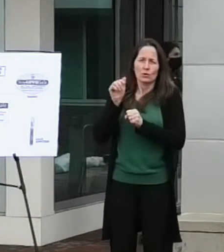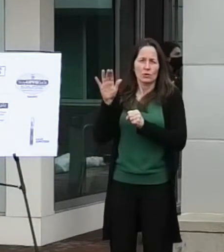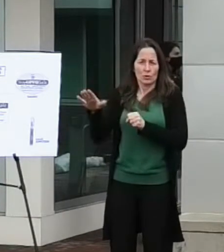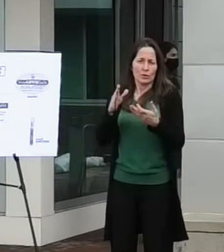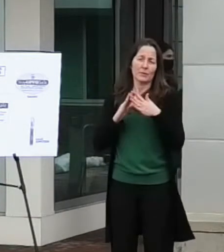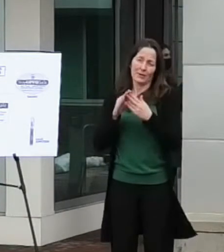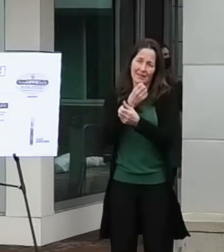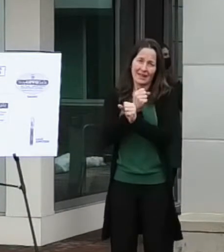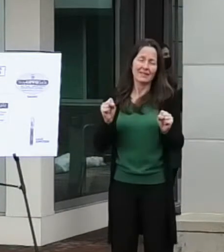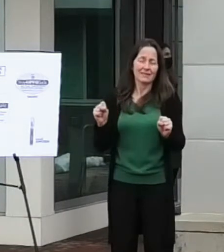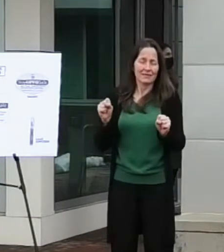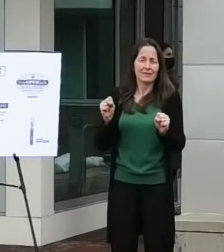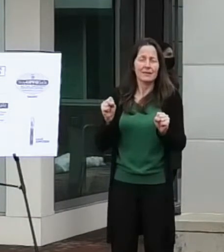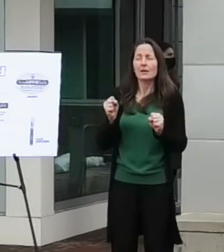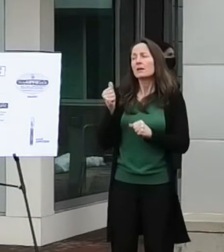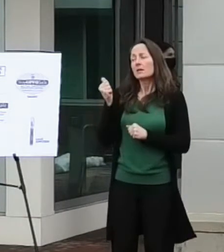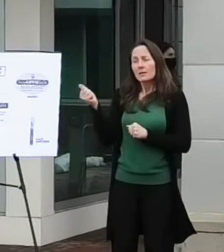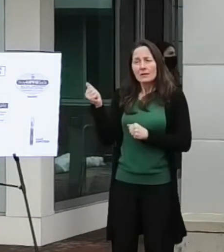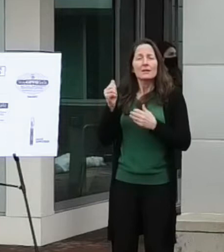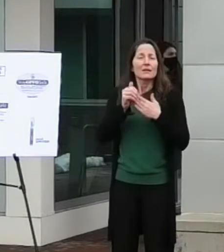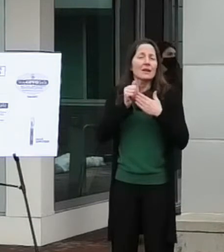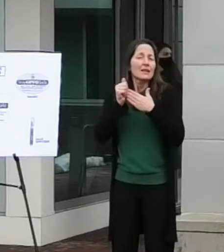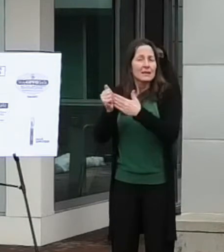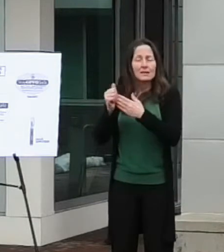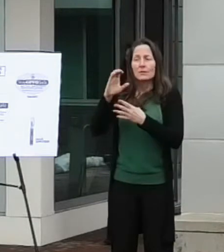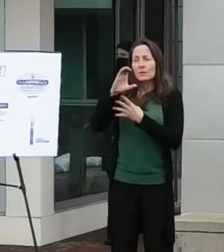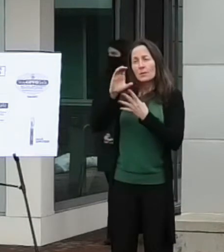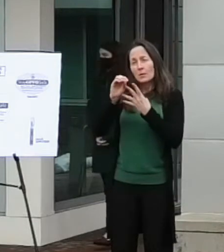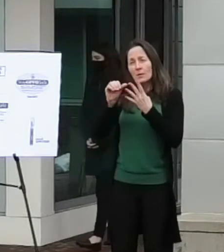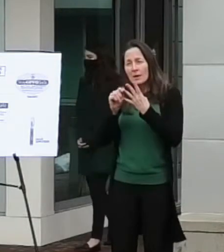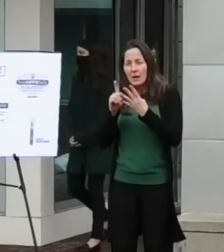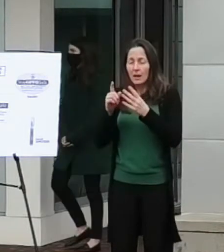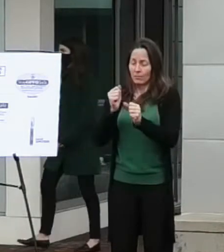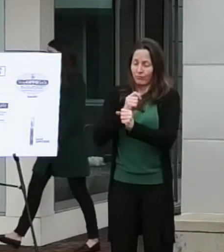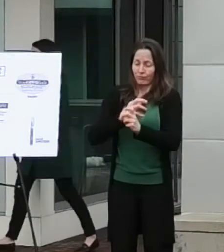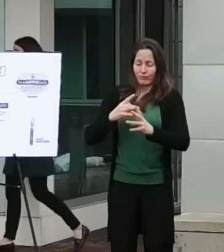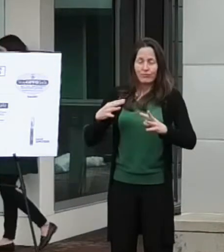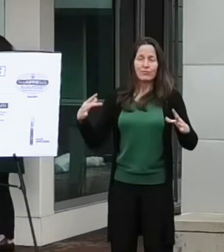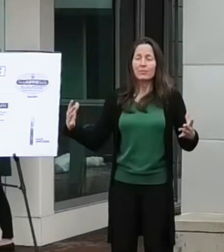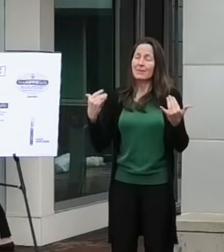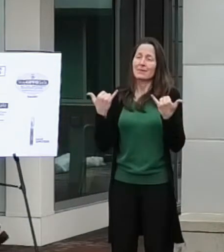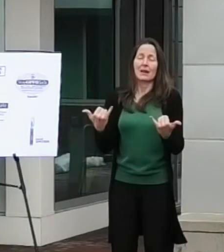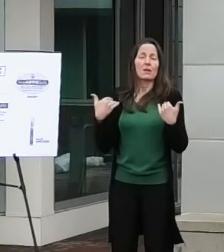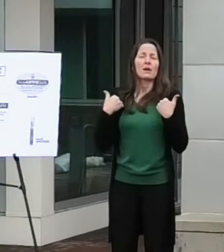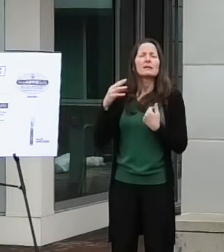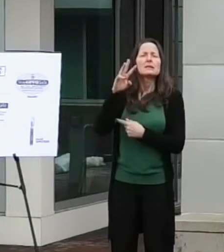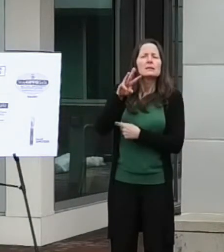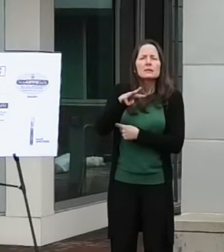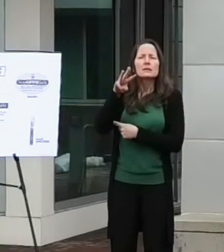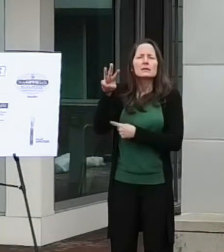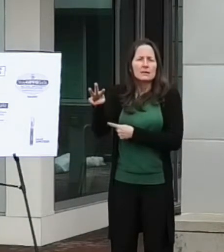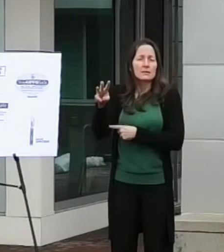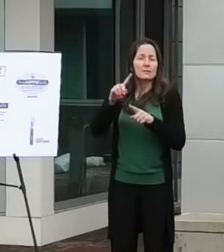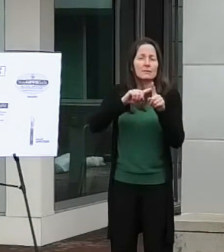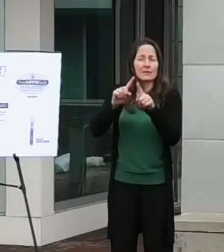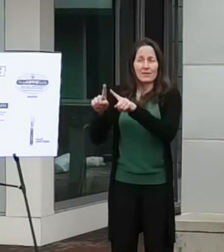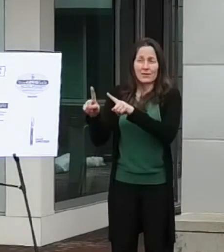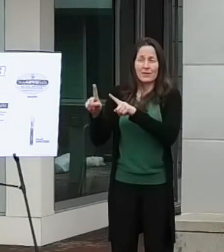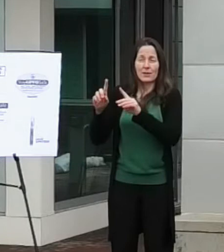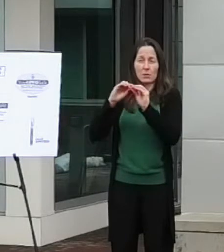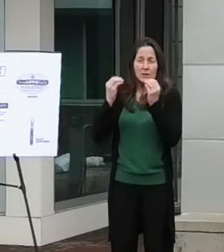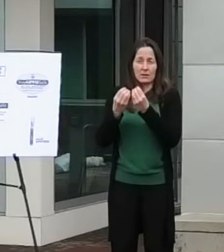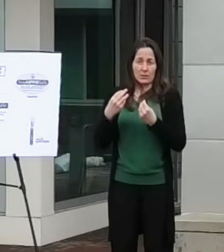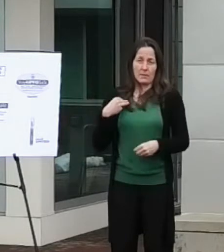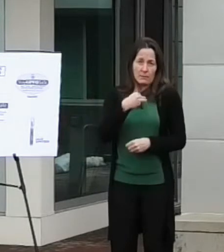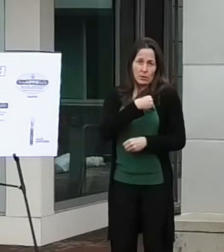leadership, the co-ed has grown to 66 organization members and helped feed more than